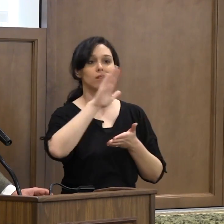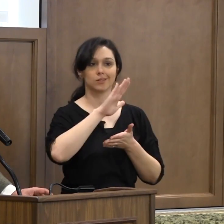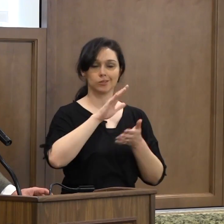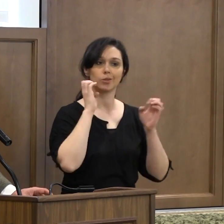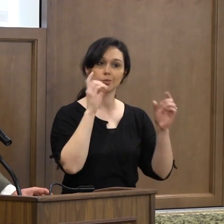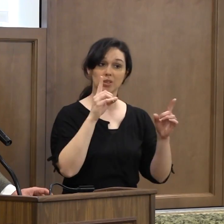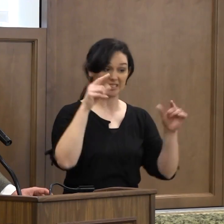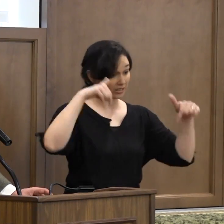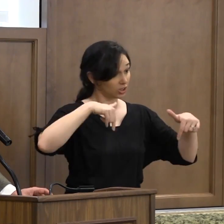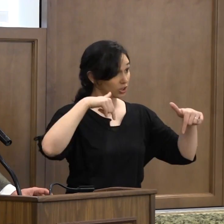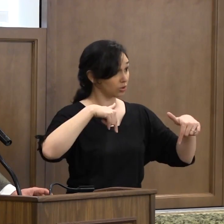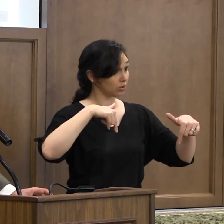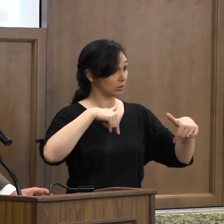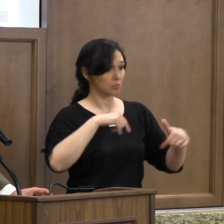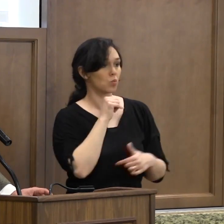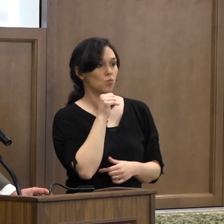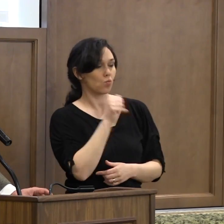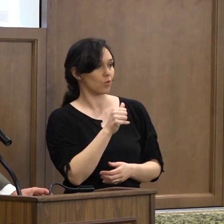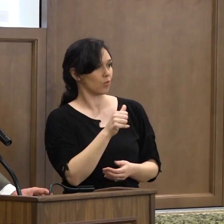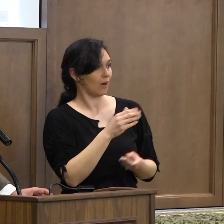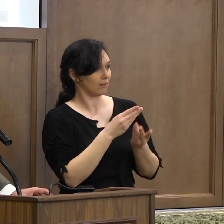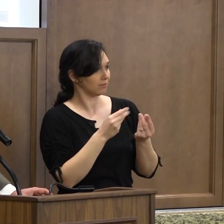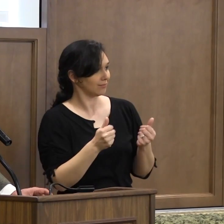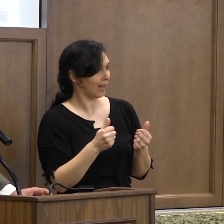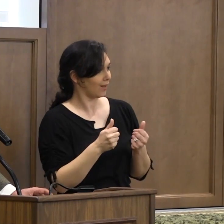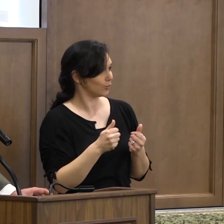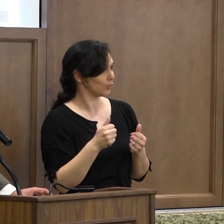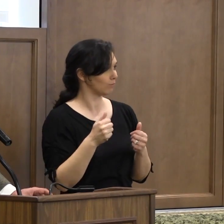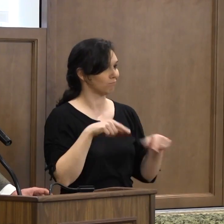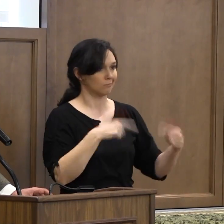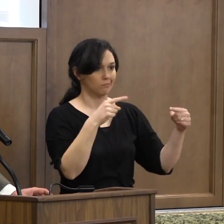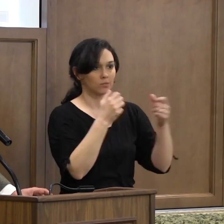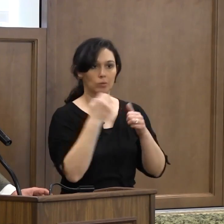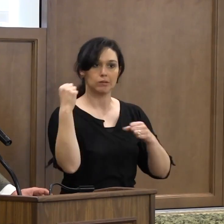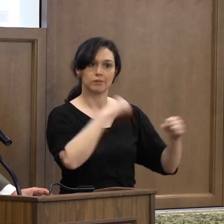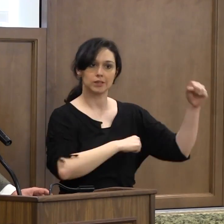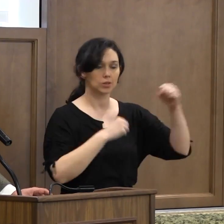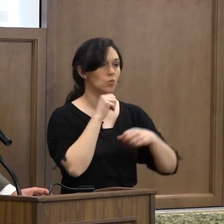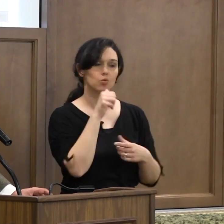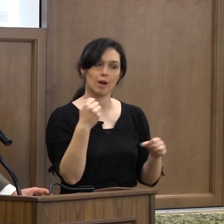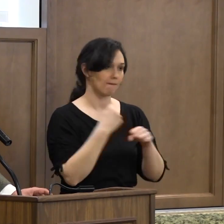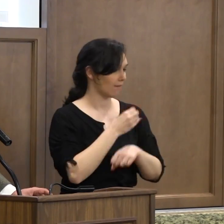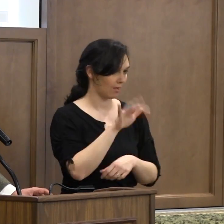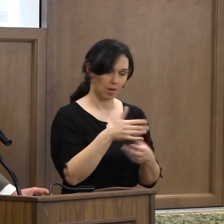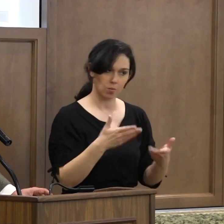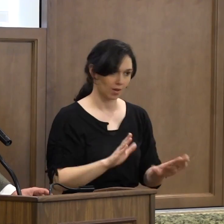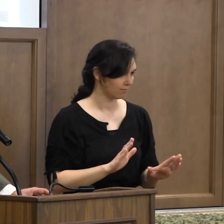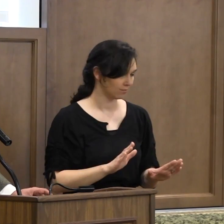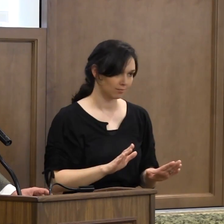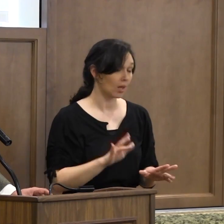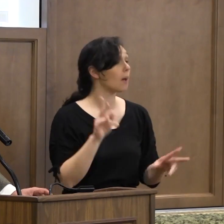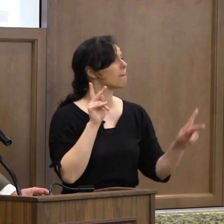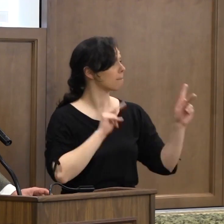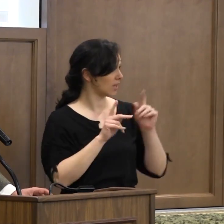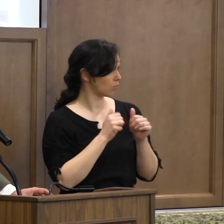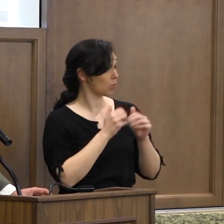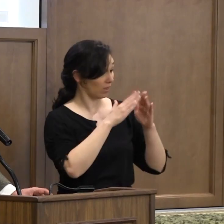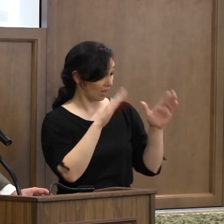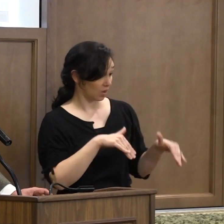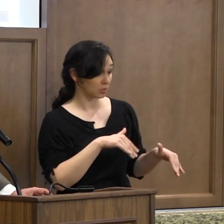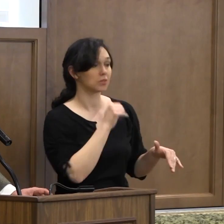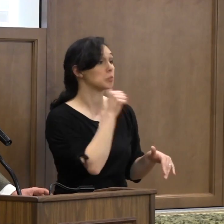except in rare occasions, we do not settle our disputes with our fists. We do not fight that way. People with mortgages do